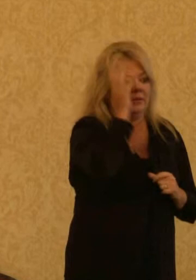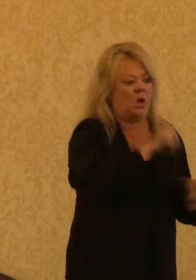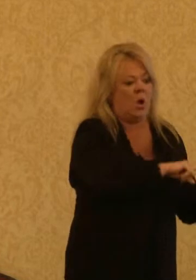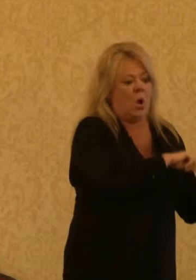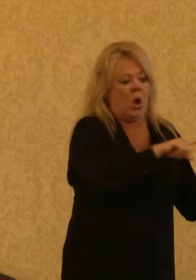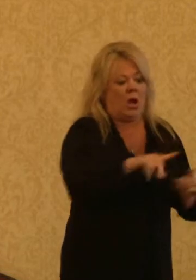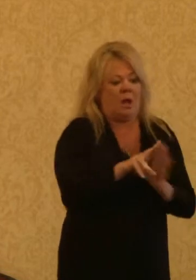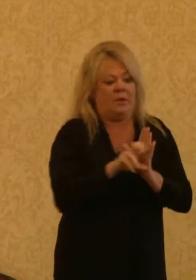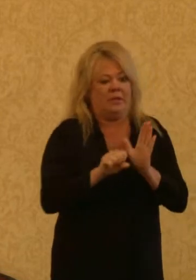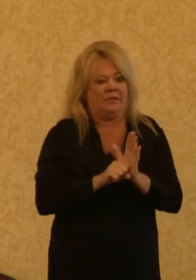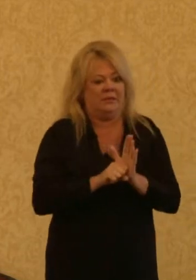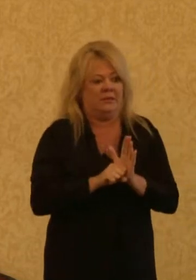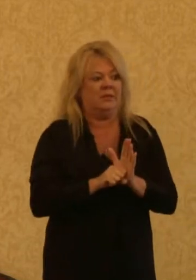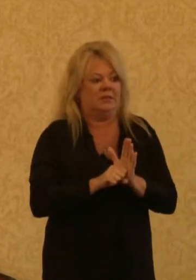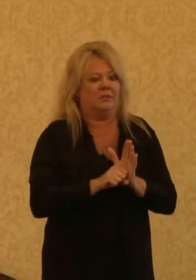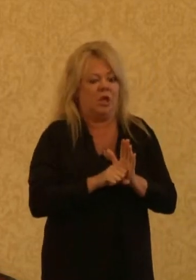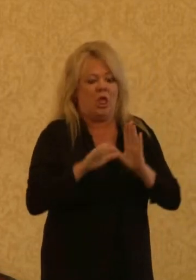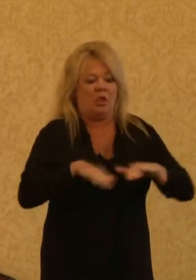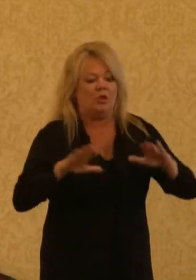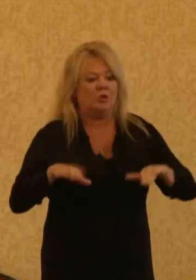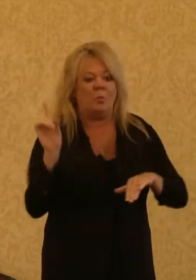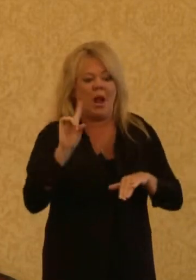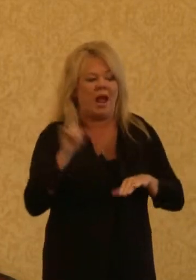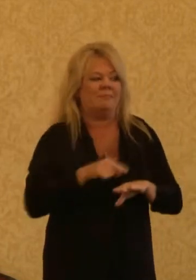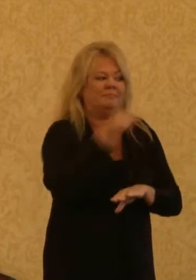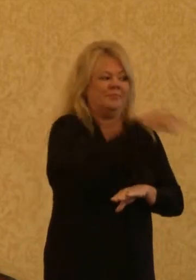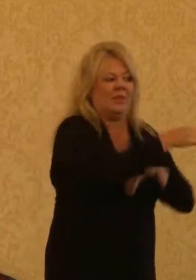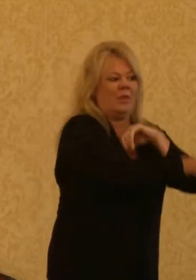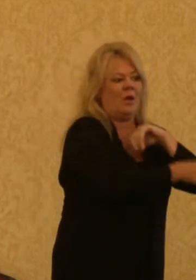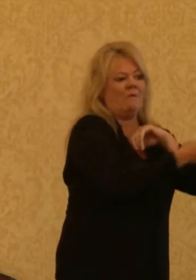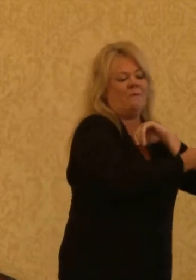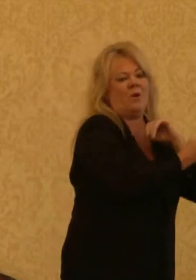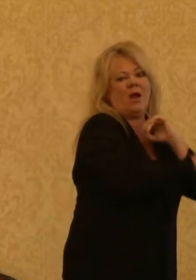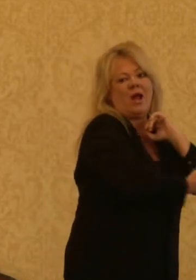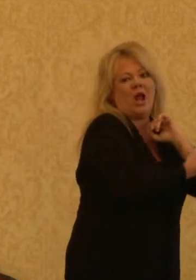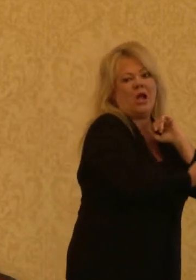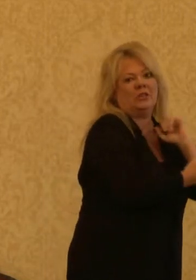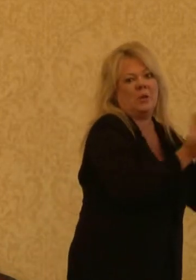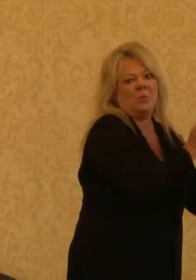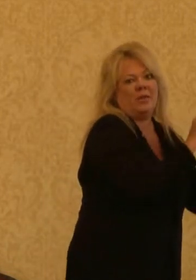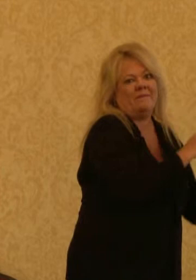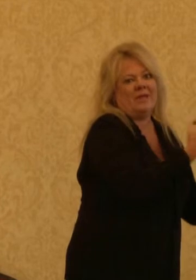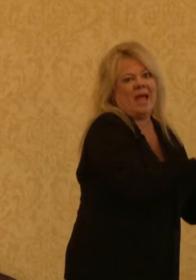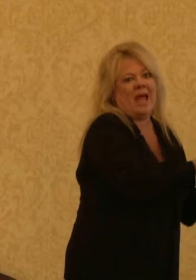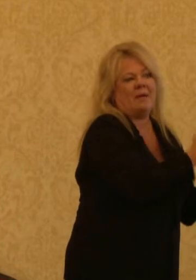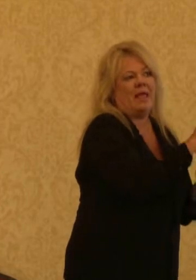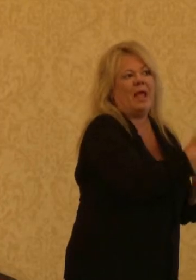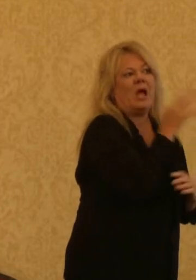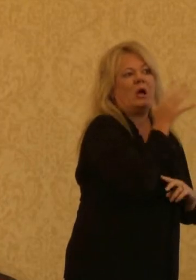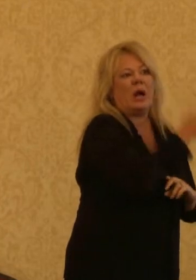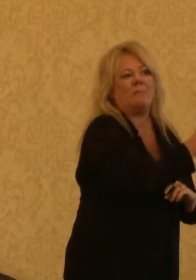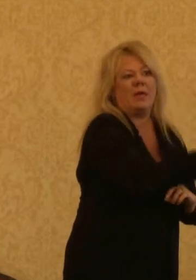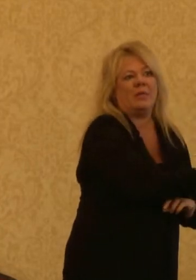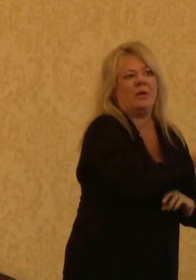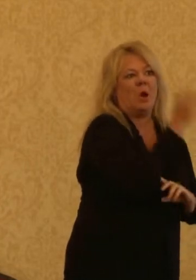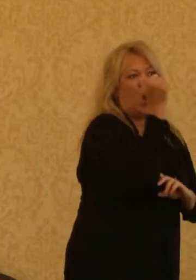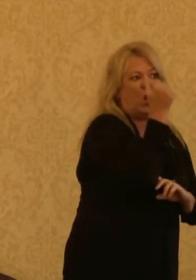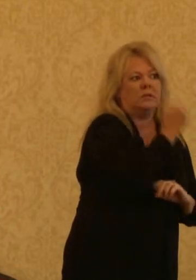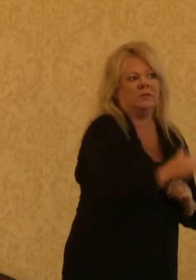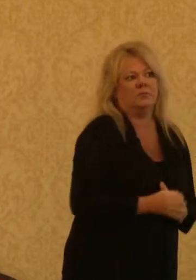come, and the child is left behind in the care of a family member, often a grandmother or an aunt.